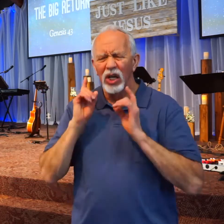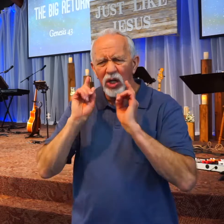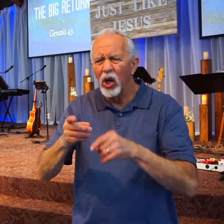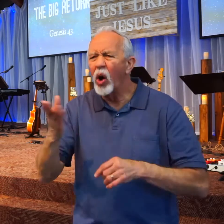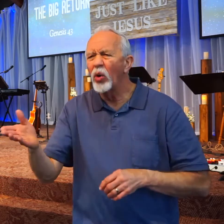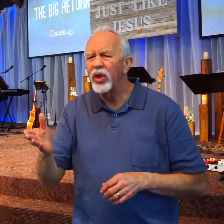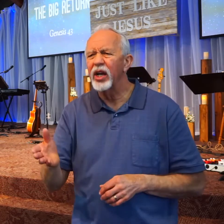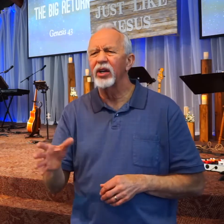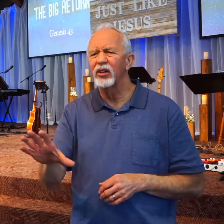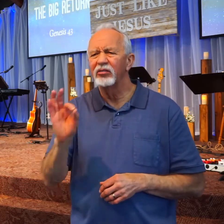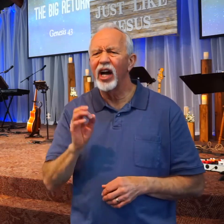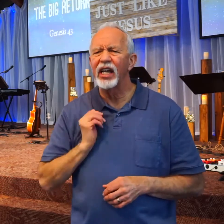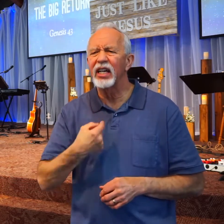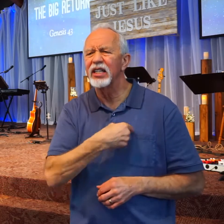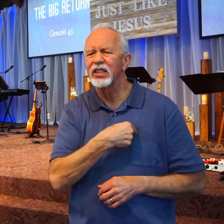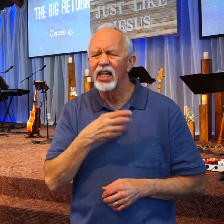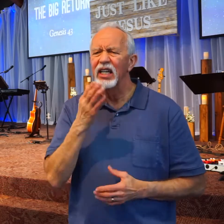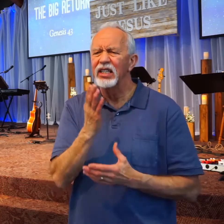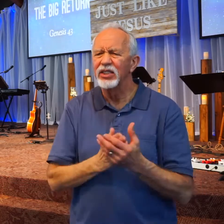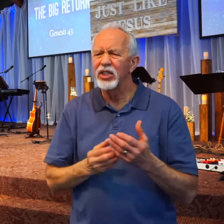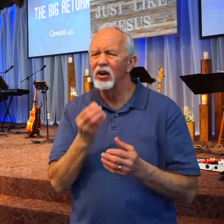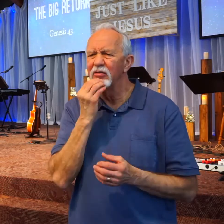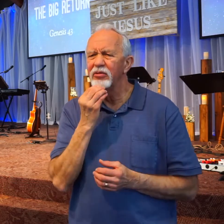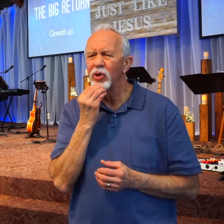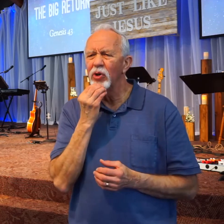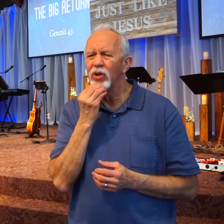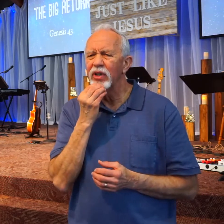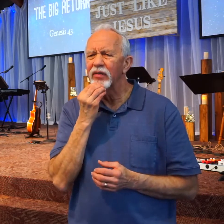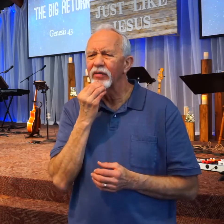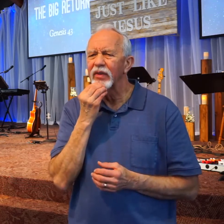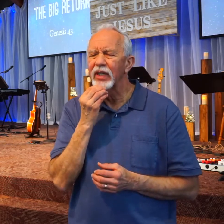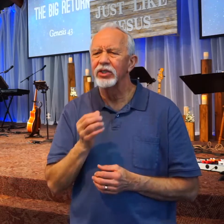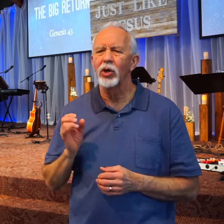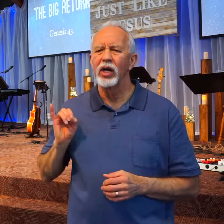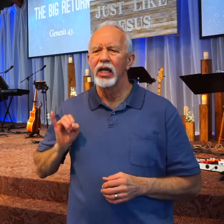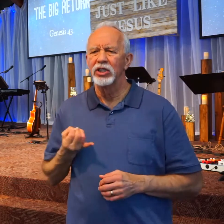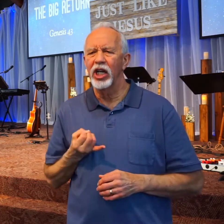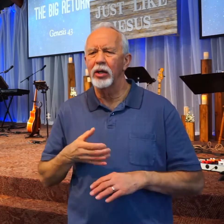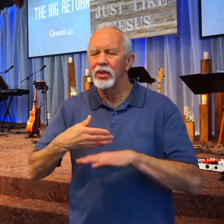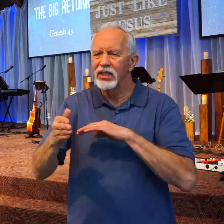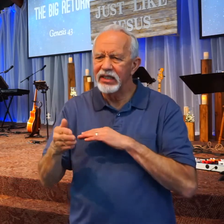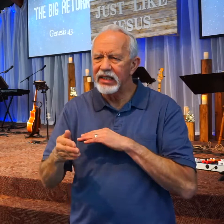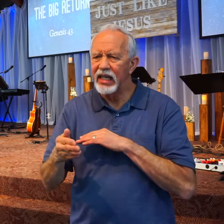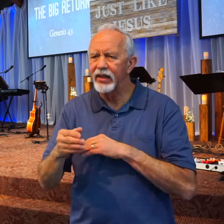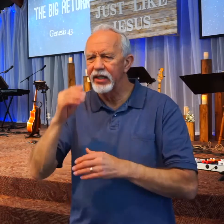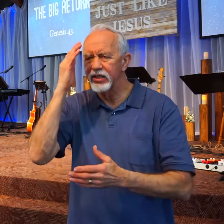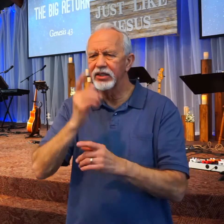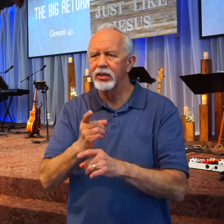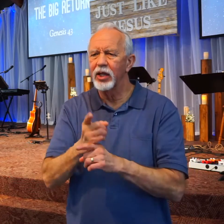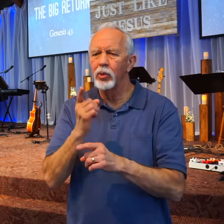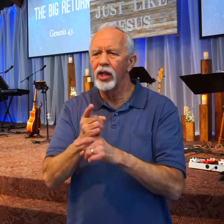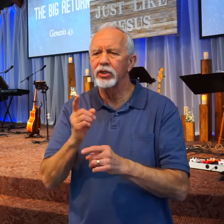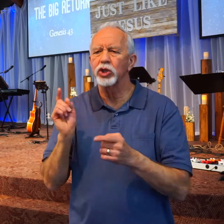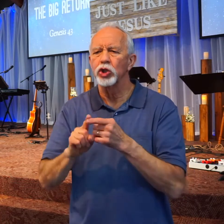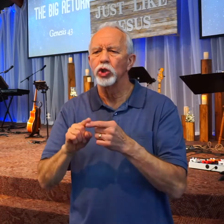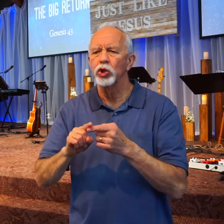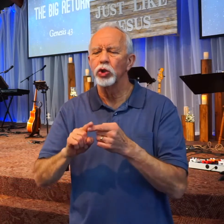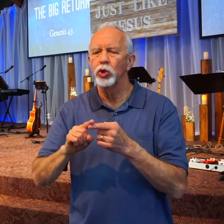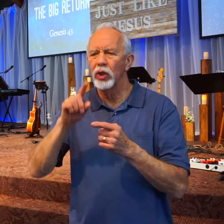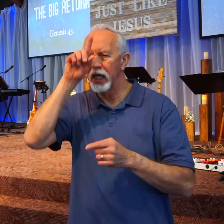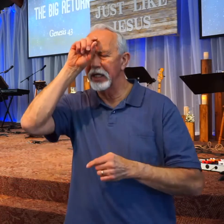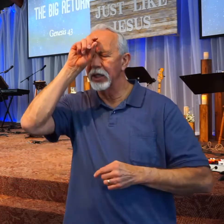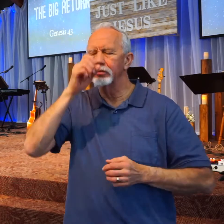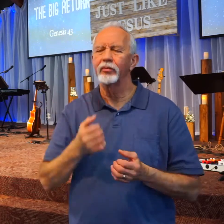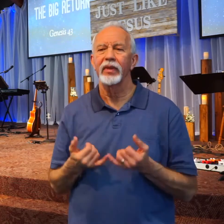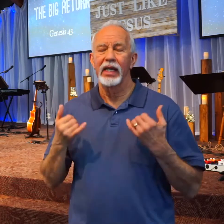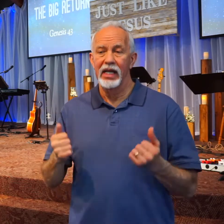they sent the sons off. He sent the sons off not to Idaho, but to Egypt to get the food. Well, now